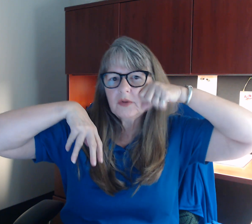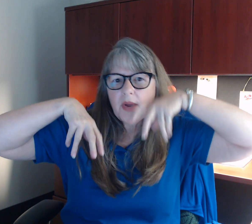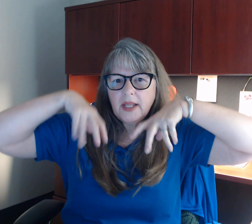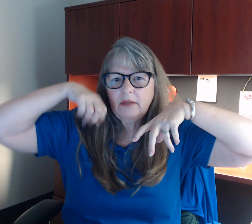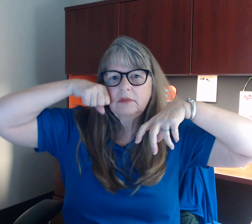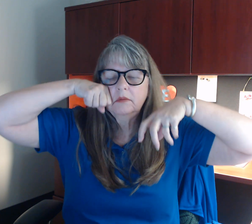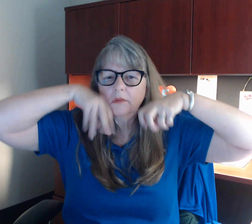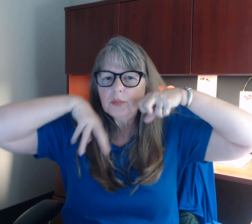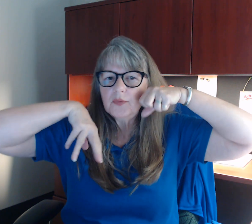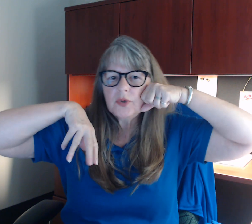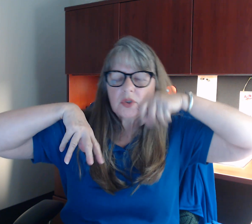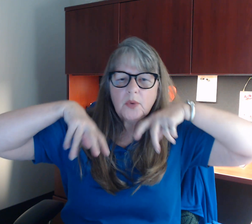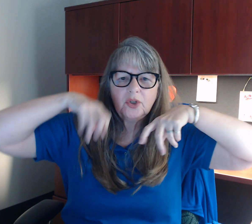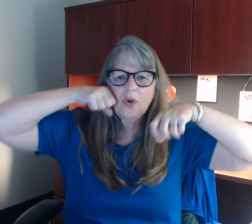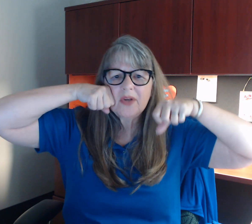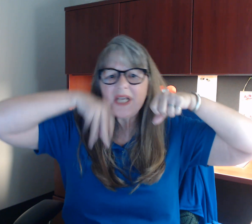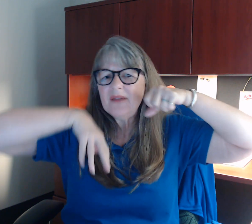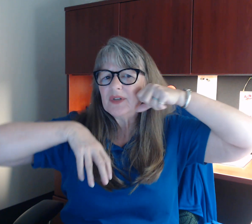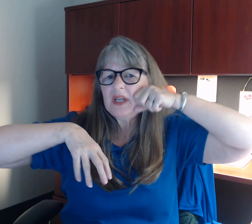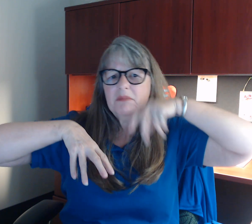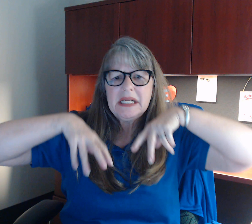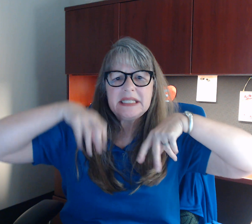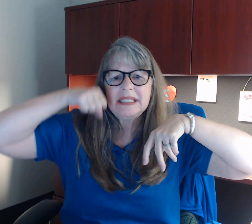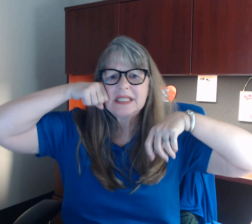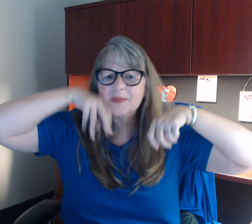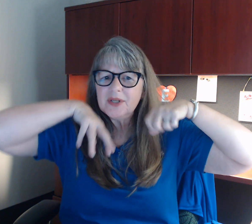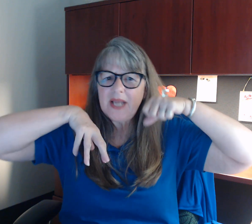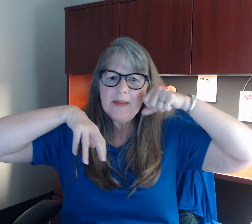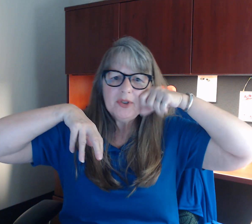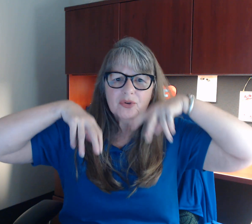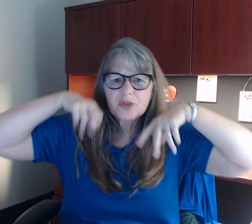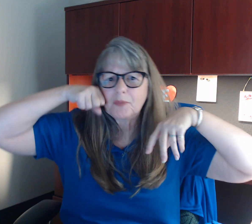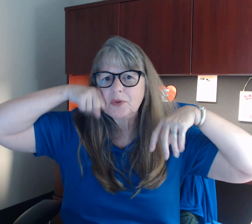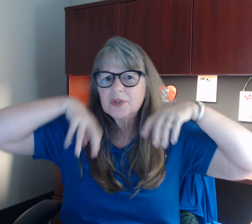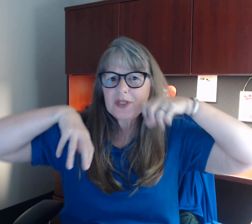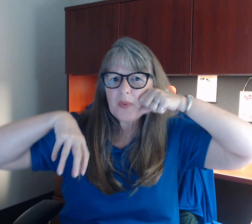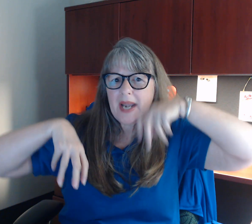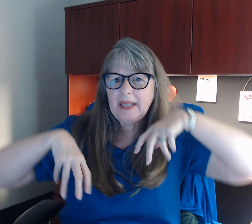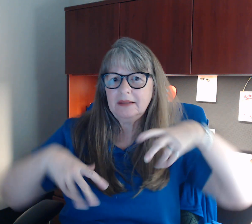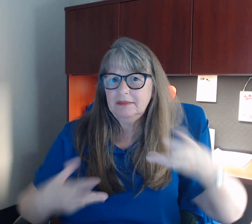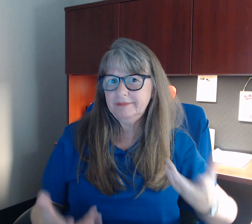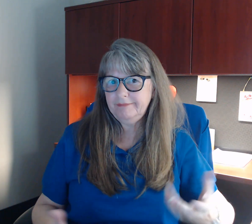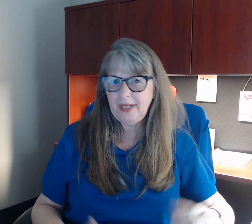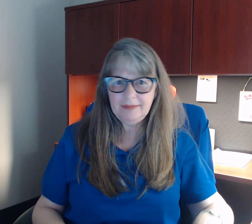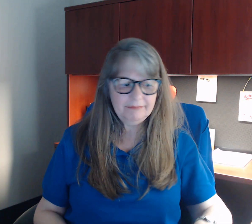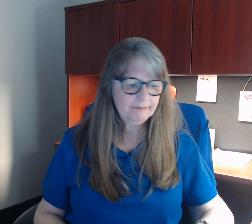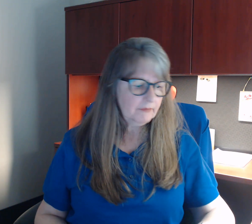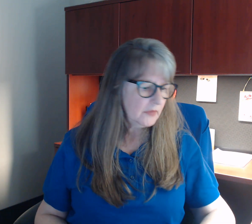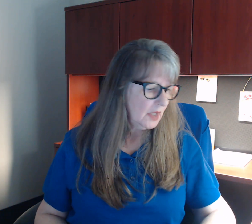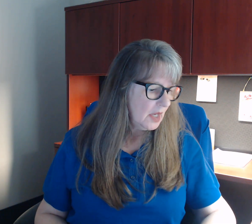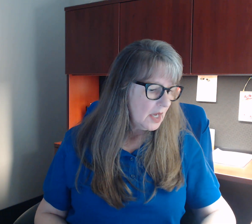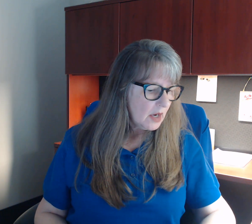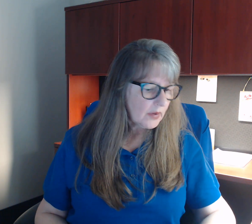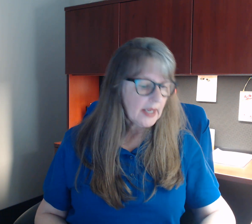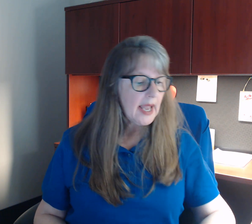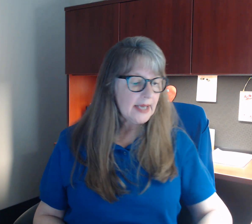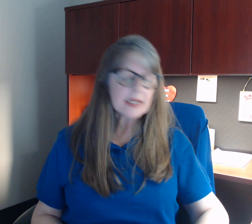sweating, profusely sweating. You outside for 10 minutes in the summertime and you're just profusely sweating, right? Okay, and to